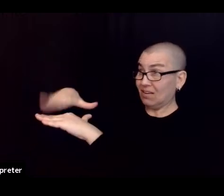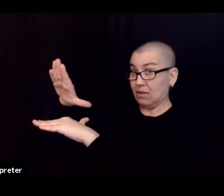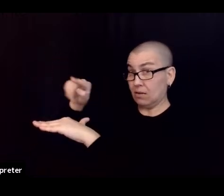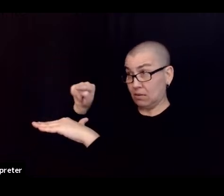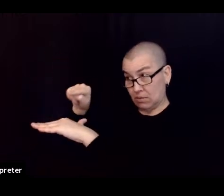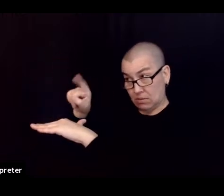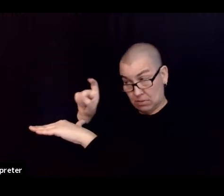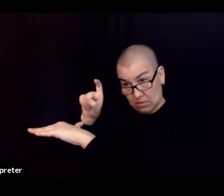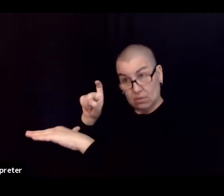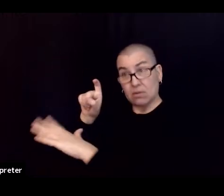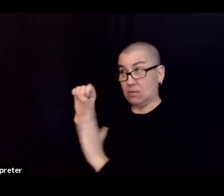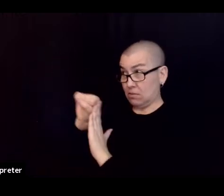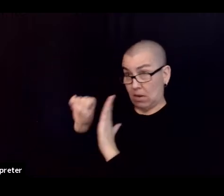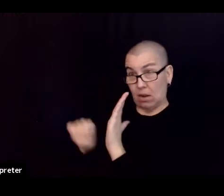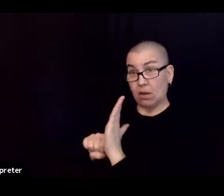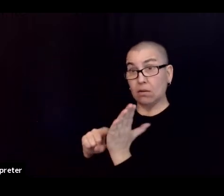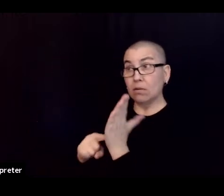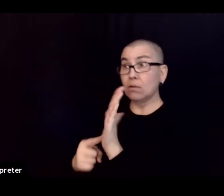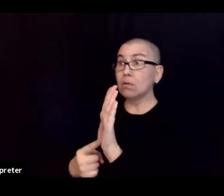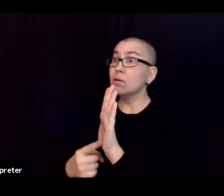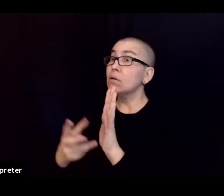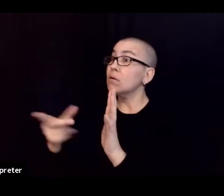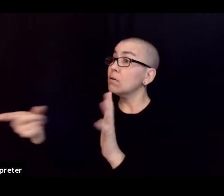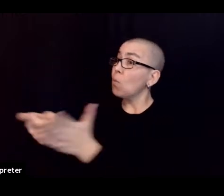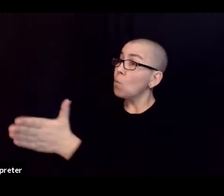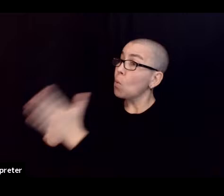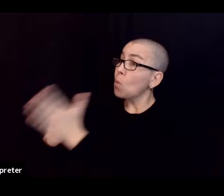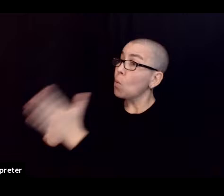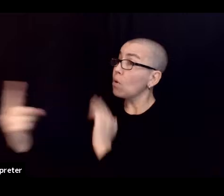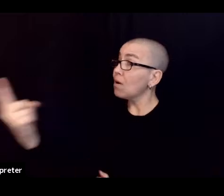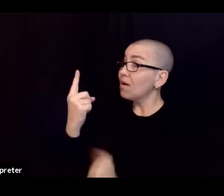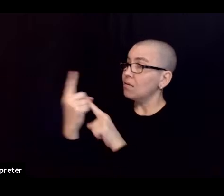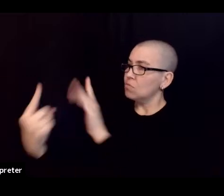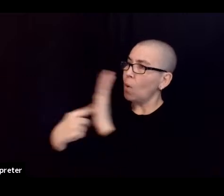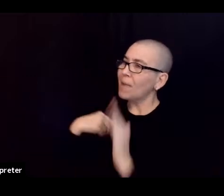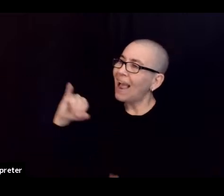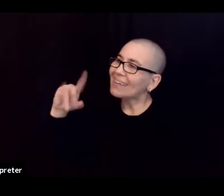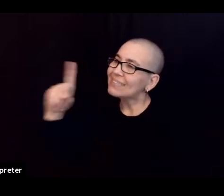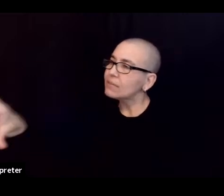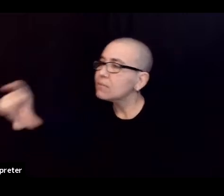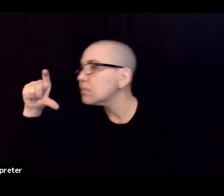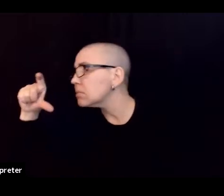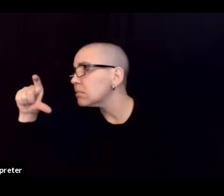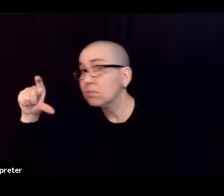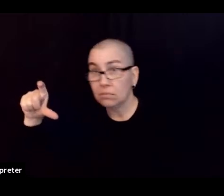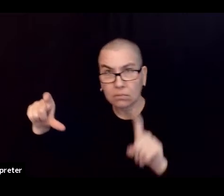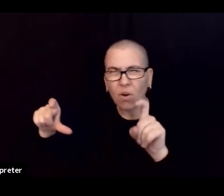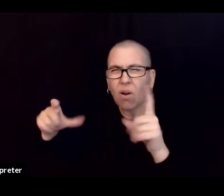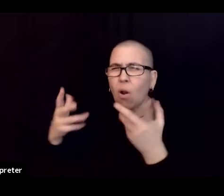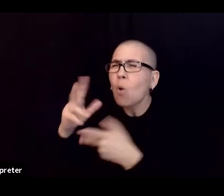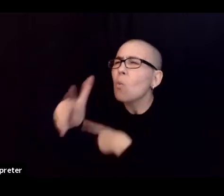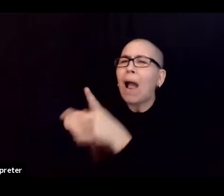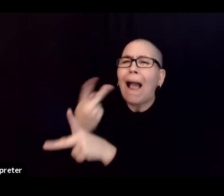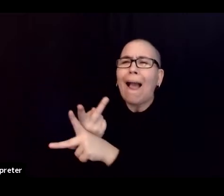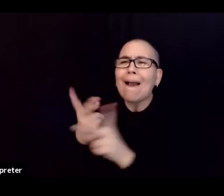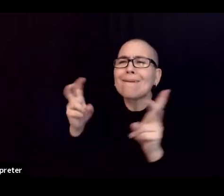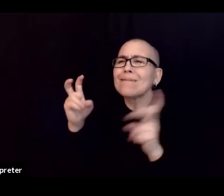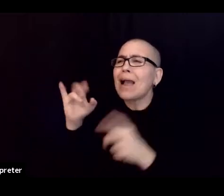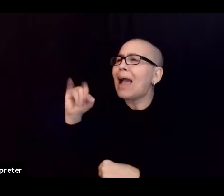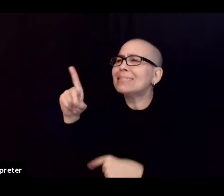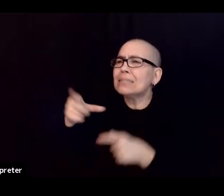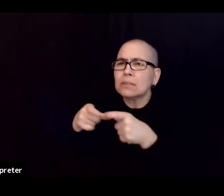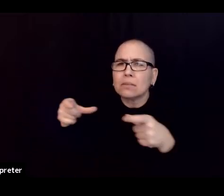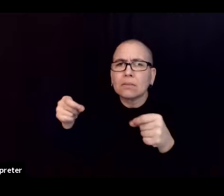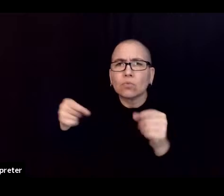they're getting vaccinated? And if so, does it have to be any specific type of ID, like a photo ID or a government